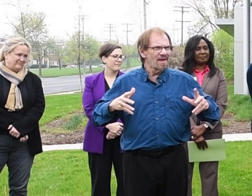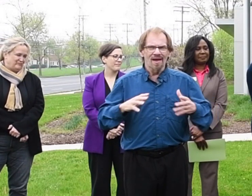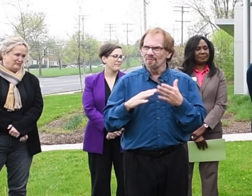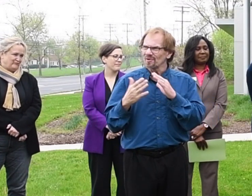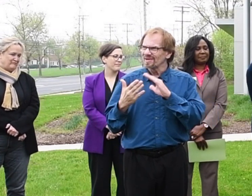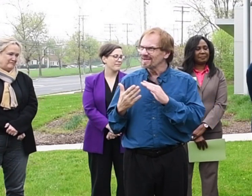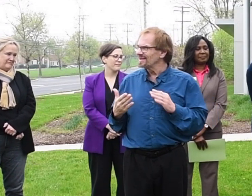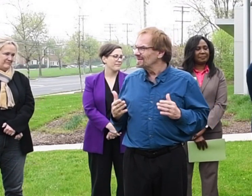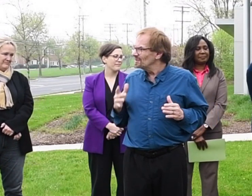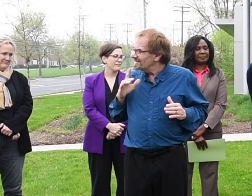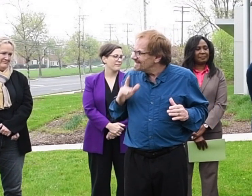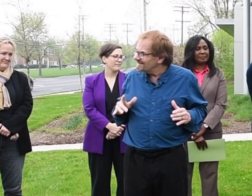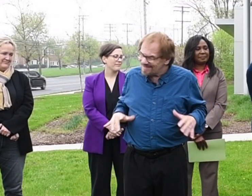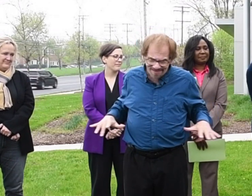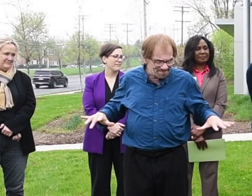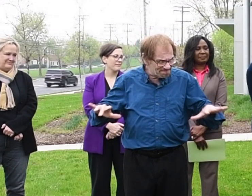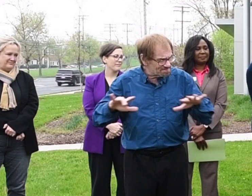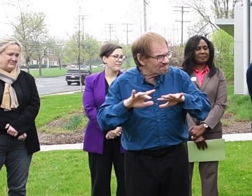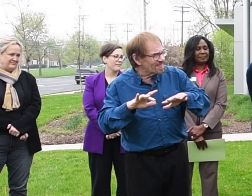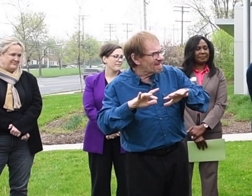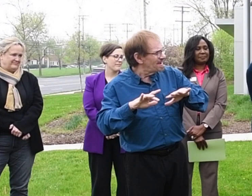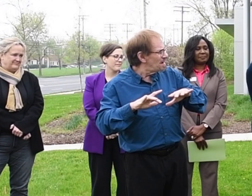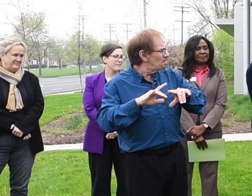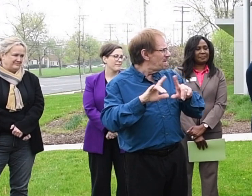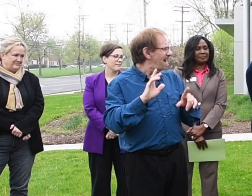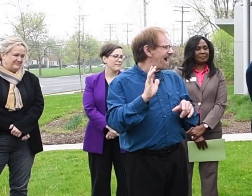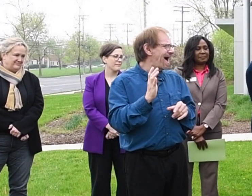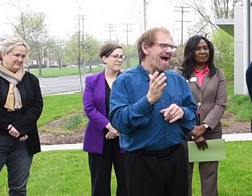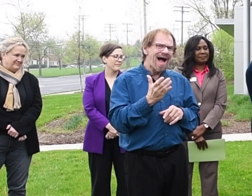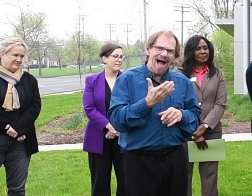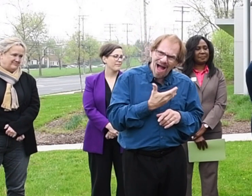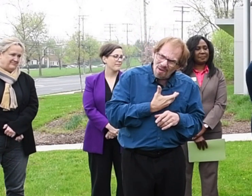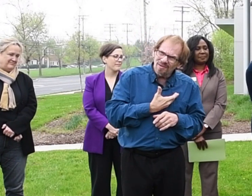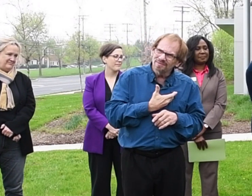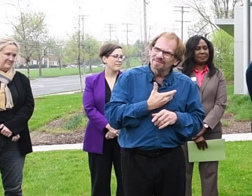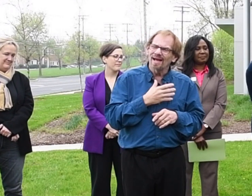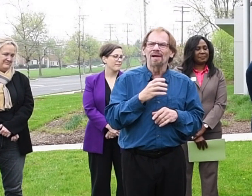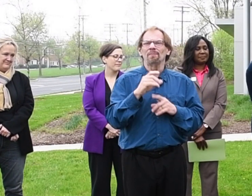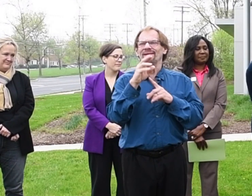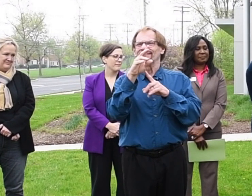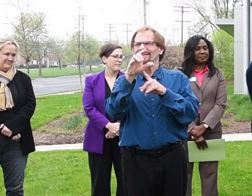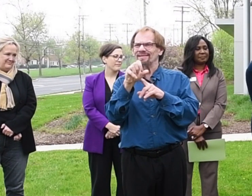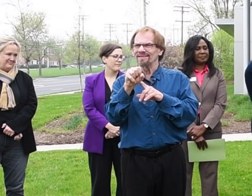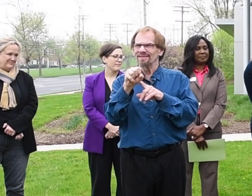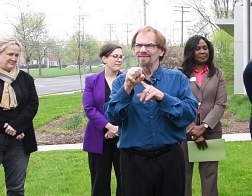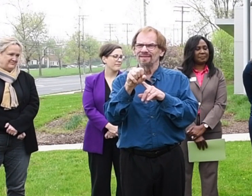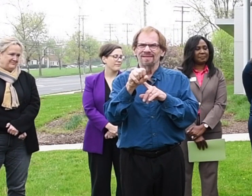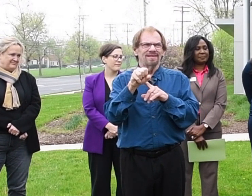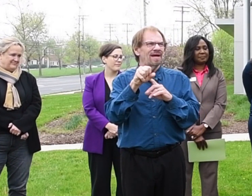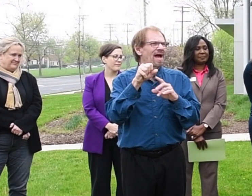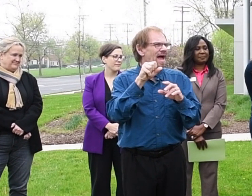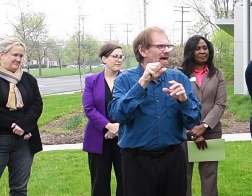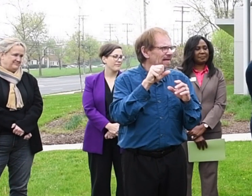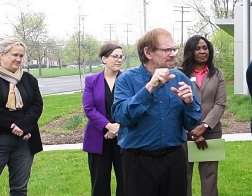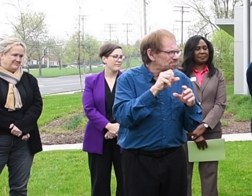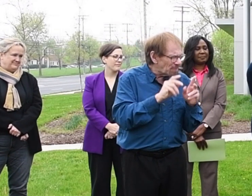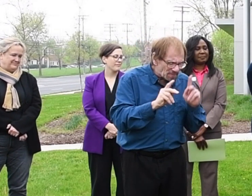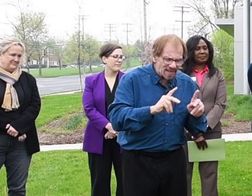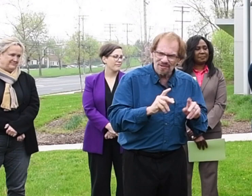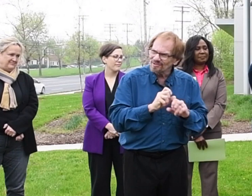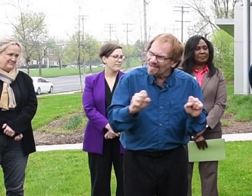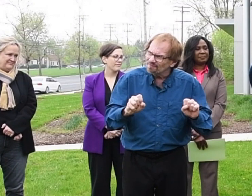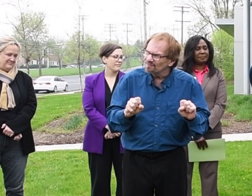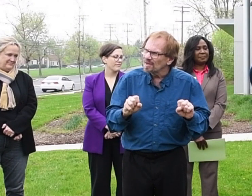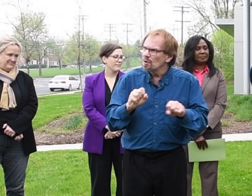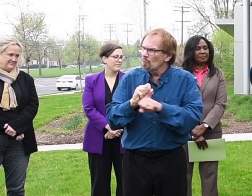in the county, but our community amenities and infrastructure that keep our population safe, walkable, and keep our middle and high